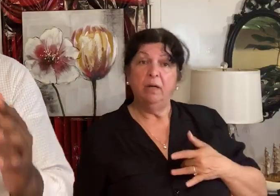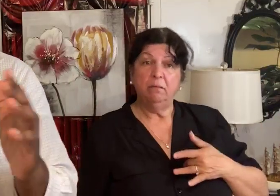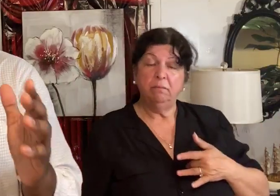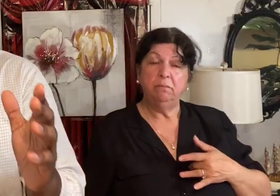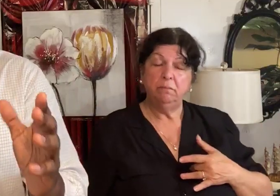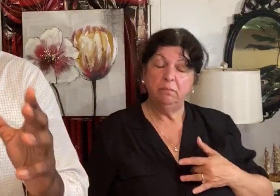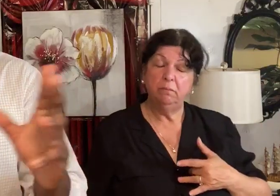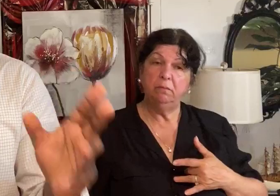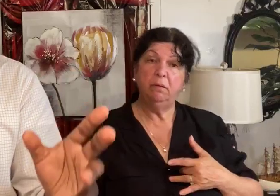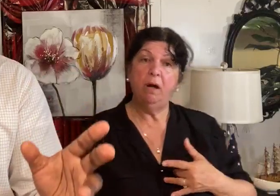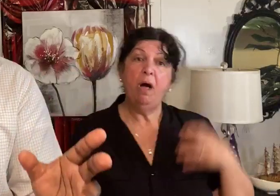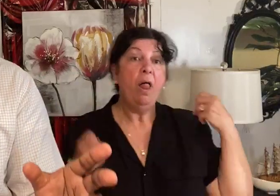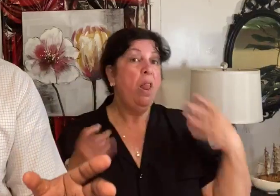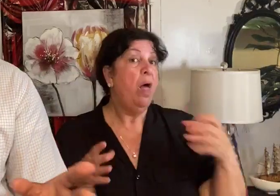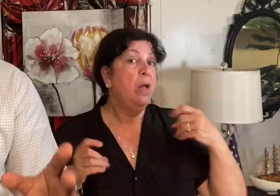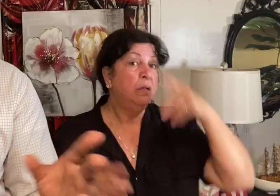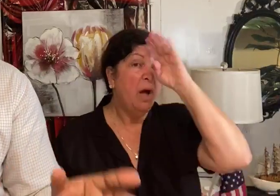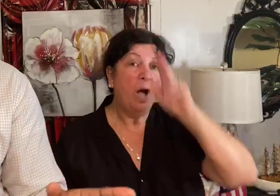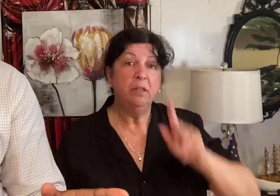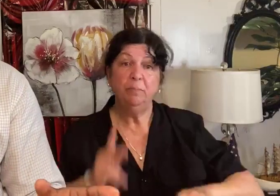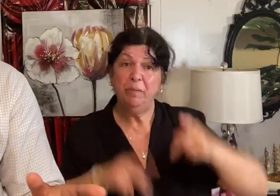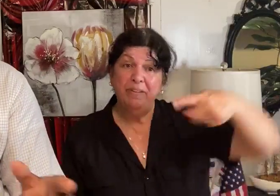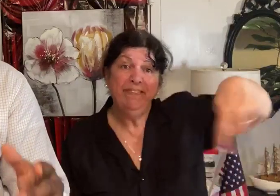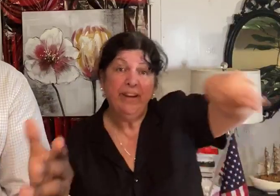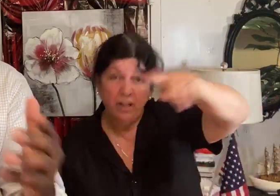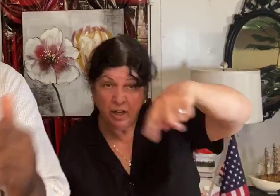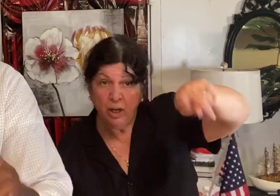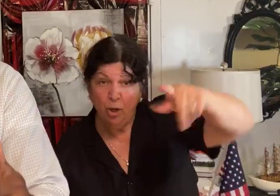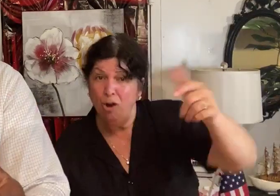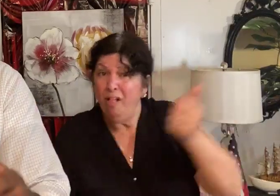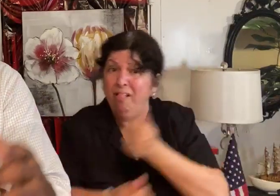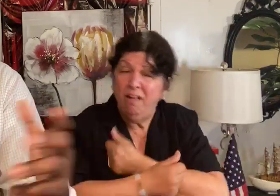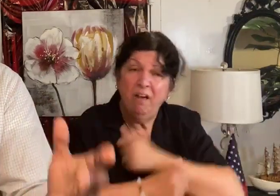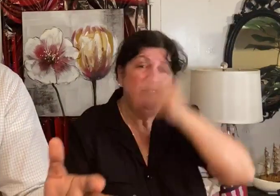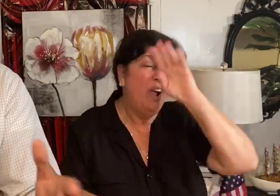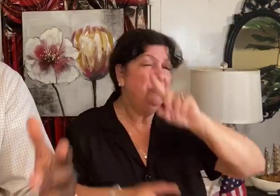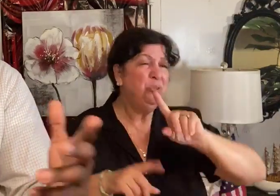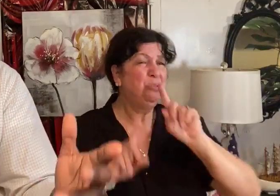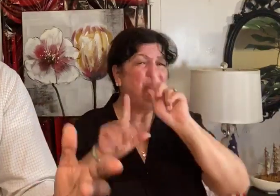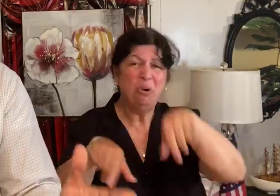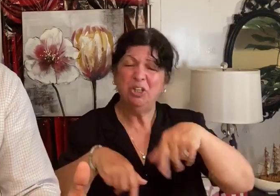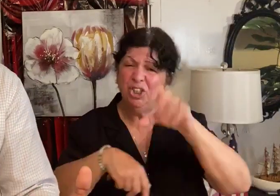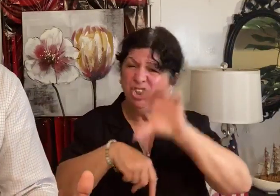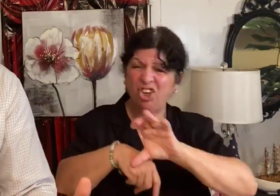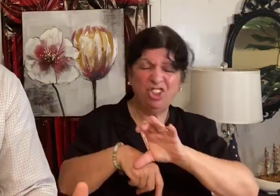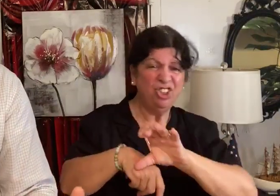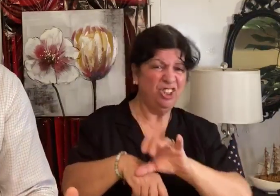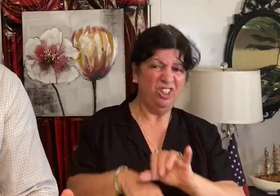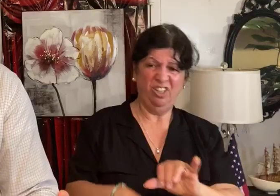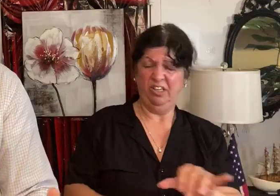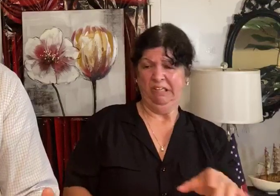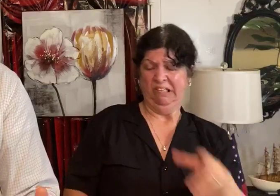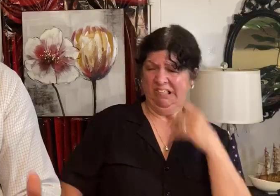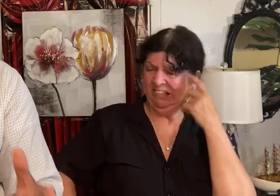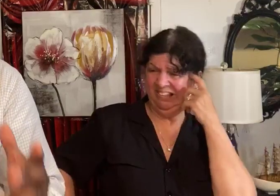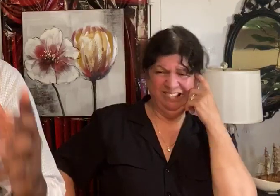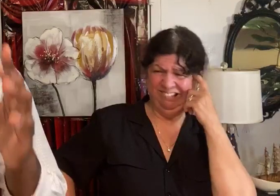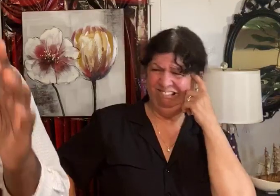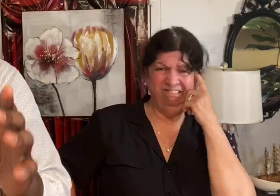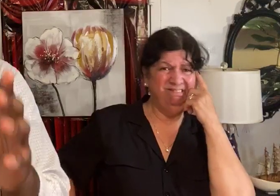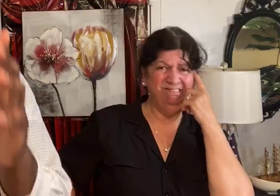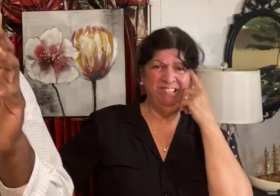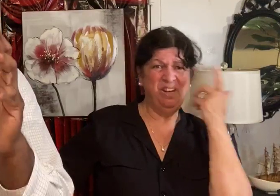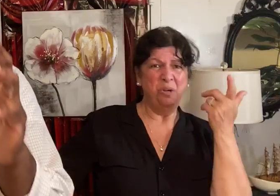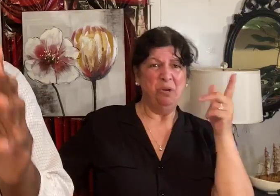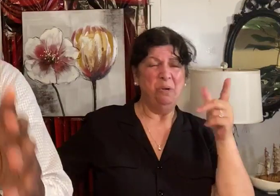And there's a lot of God's people out there who love God, but they go to churches where they resemble rock concerts. And